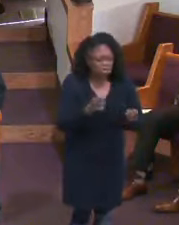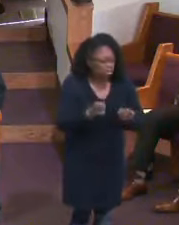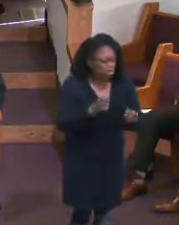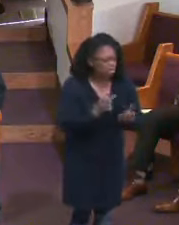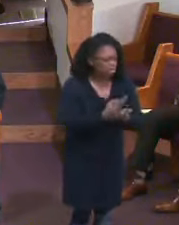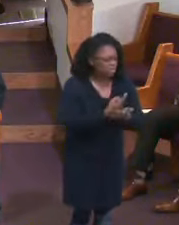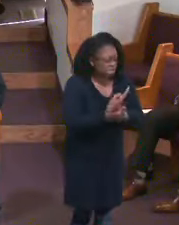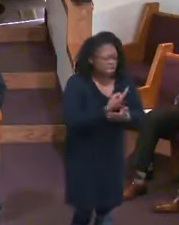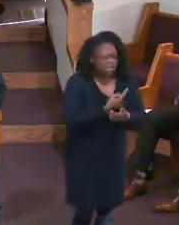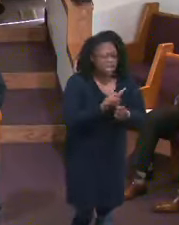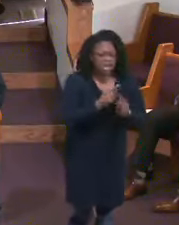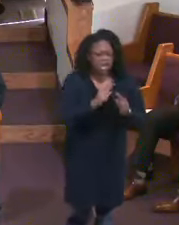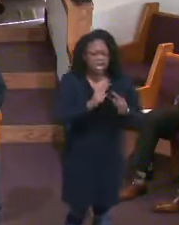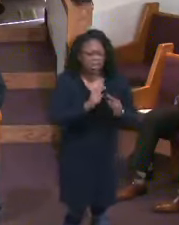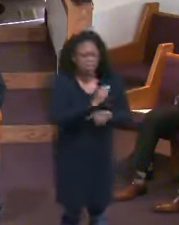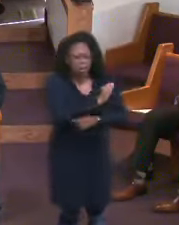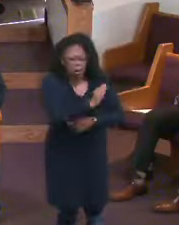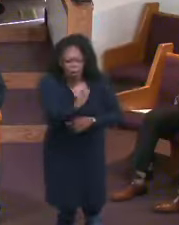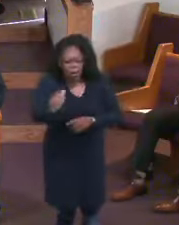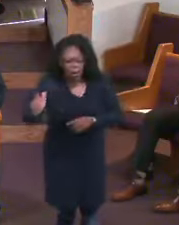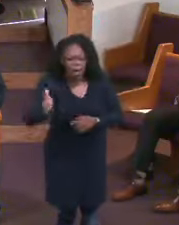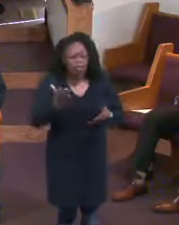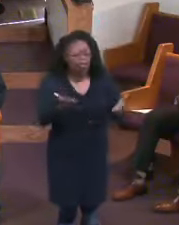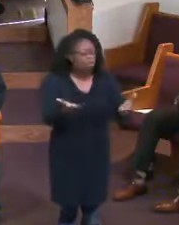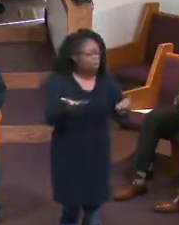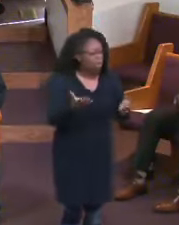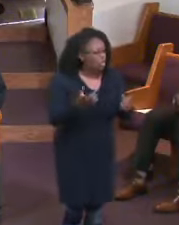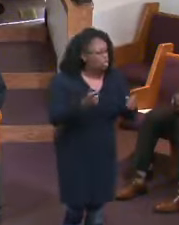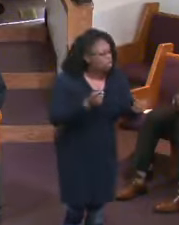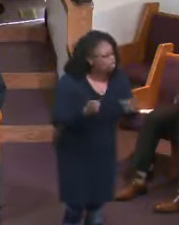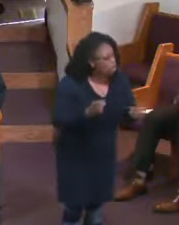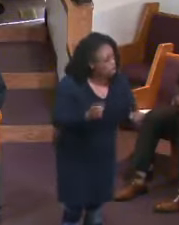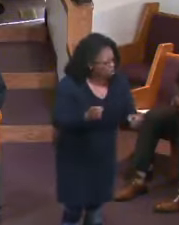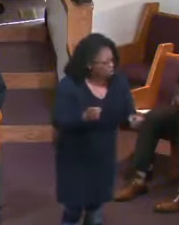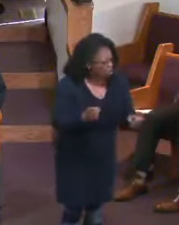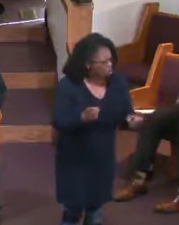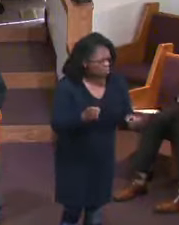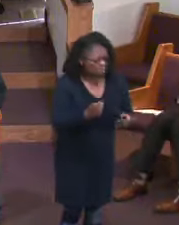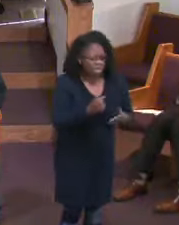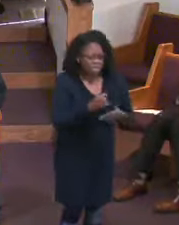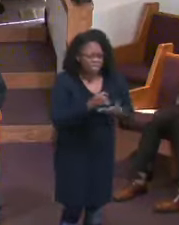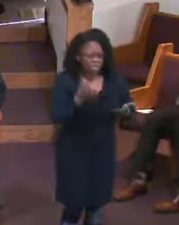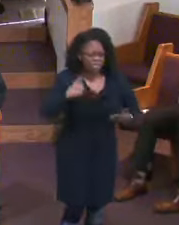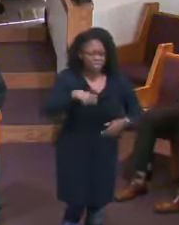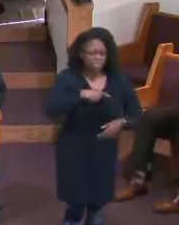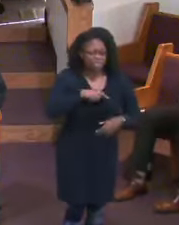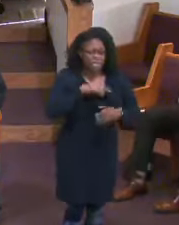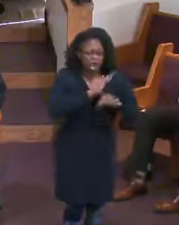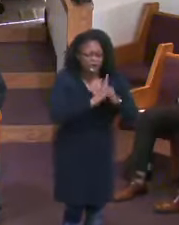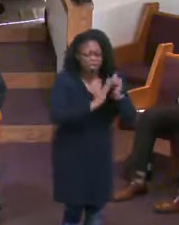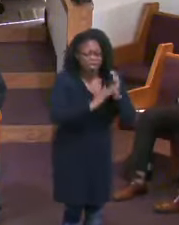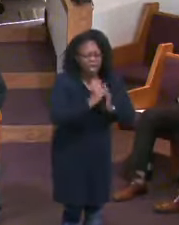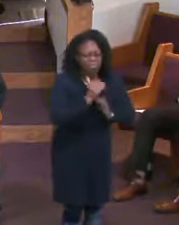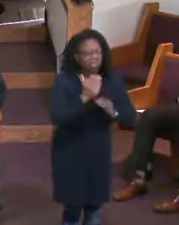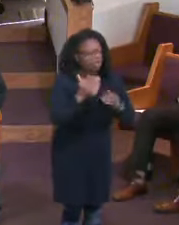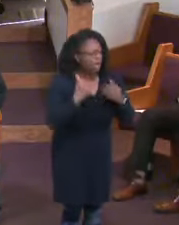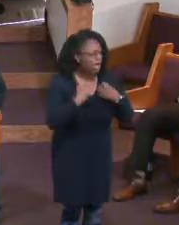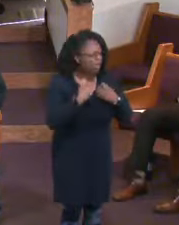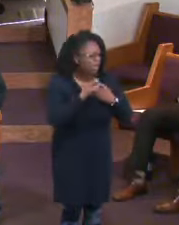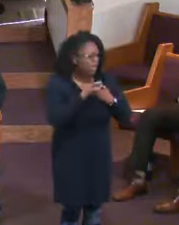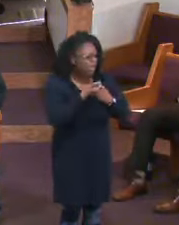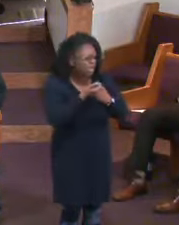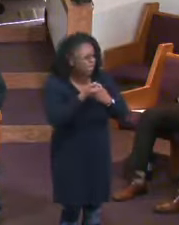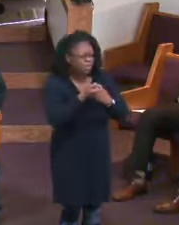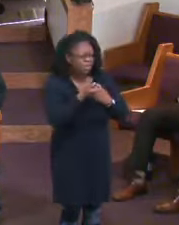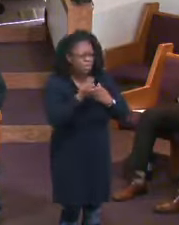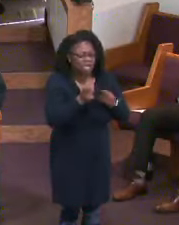We all like being in control. Some of us are comfortable only having a certain amount